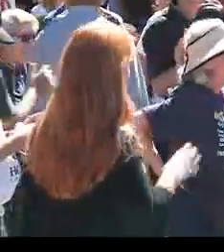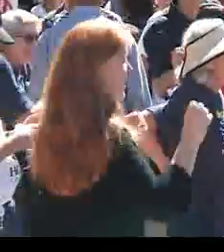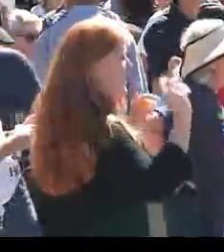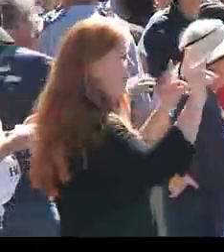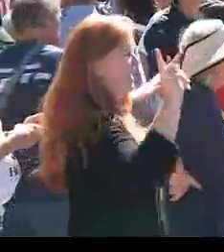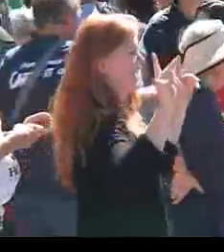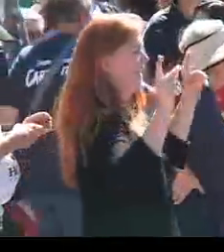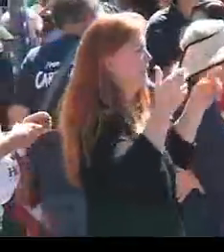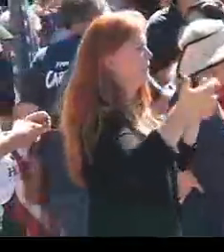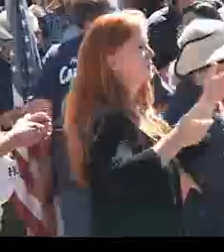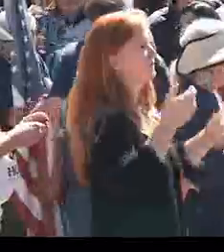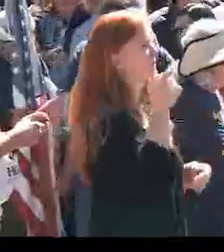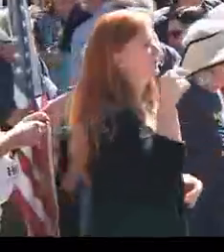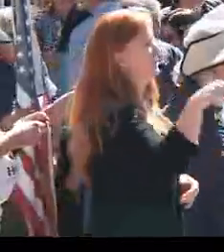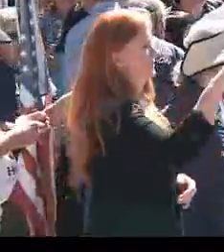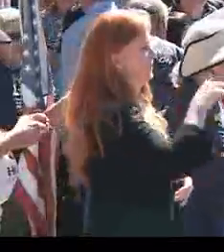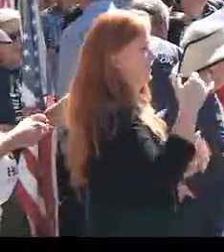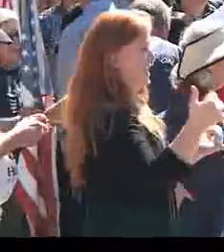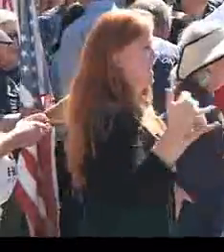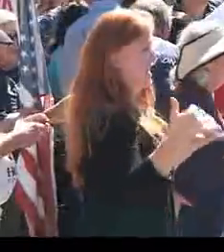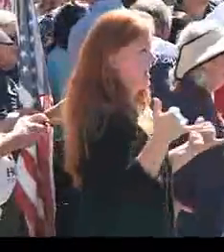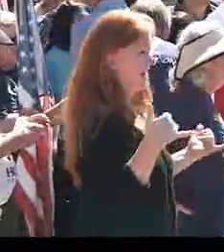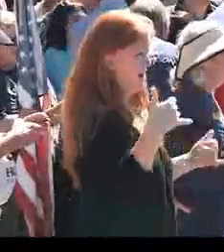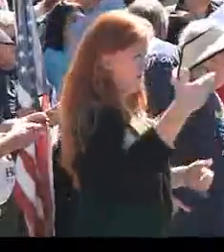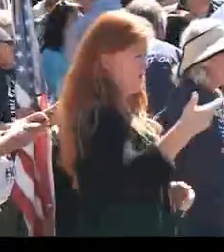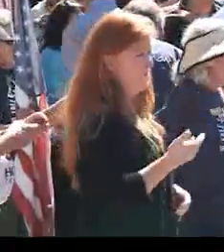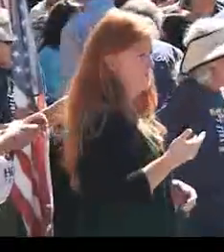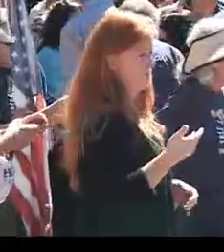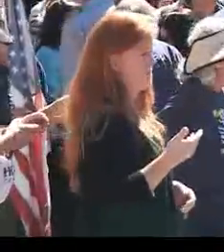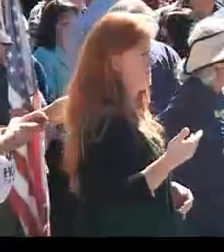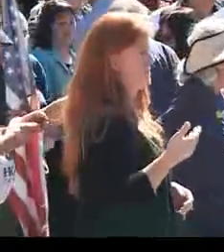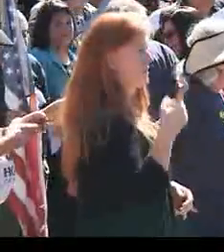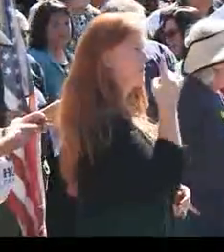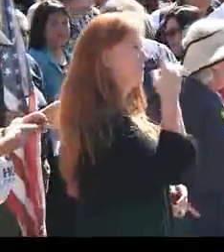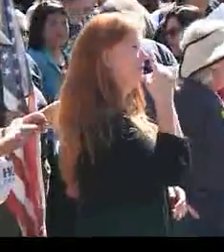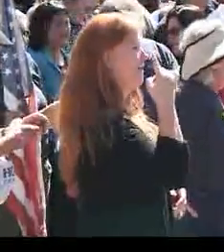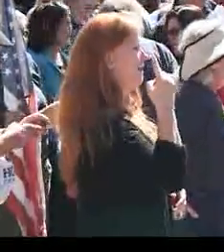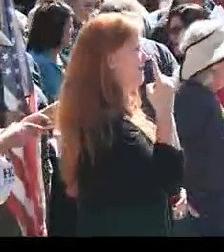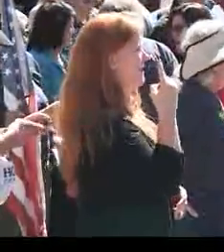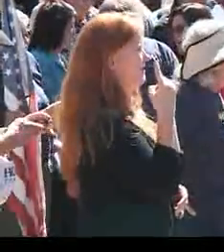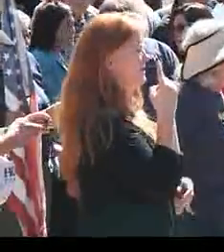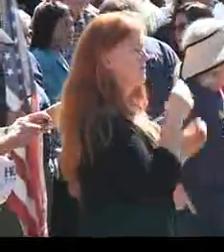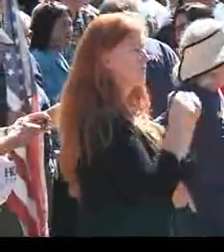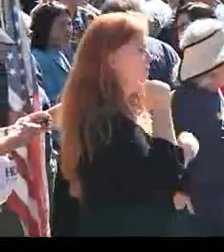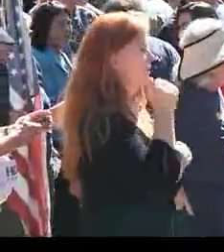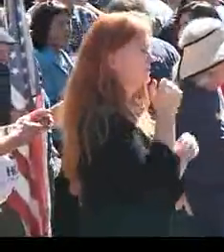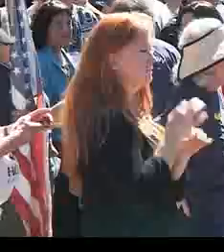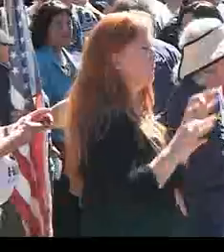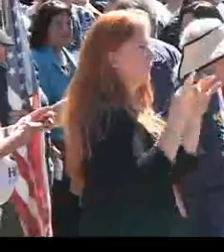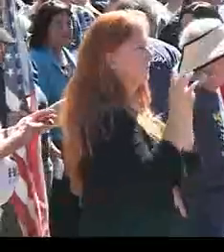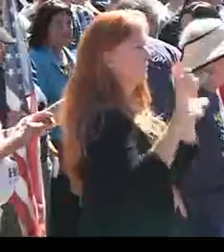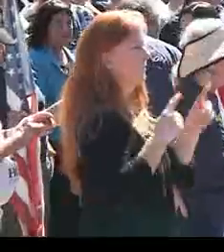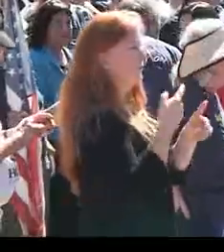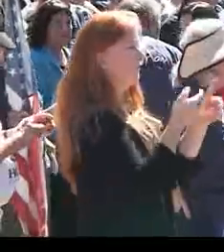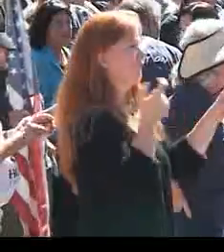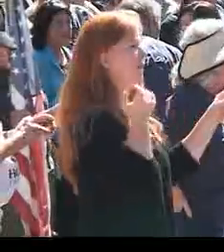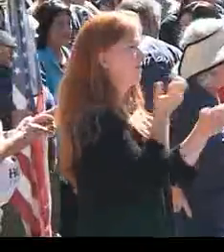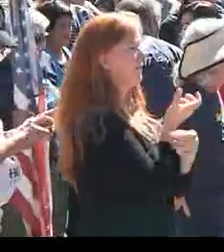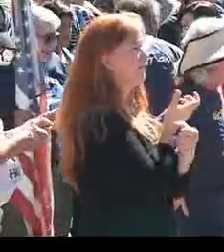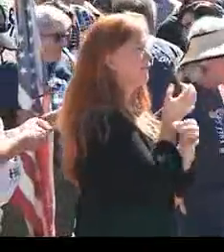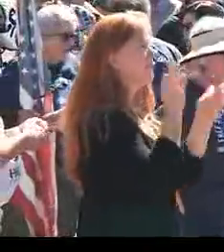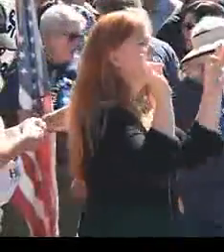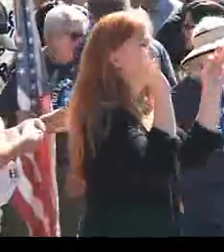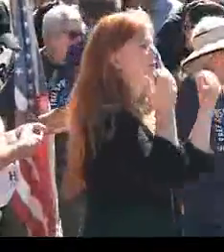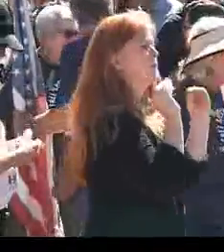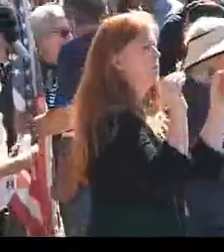Okay, I want to introduce you to you now one of the important people from the free speech movement. She